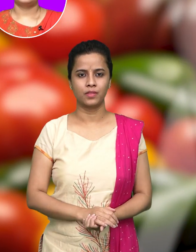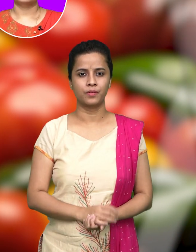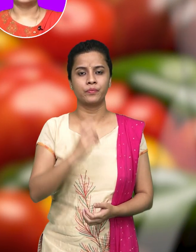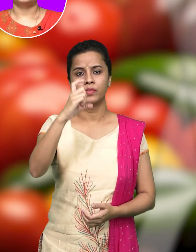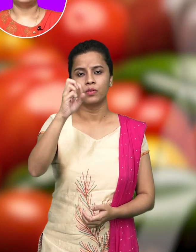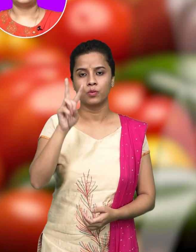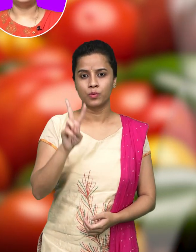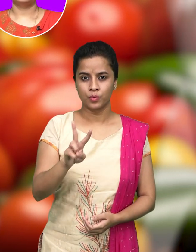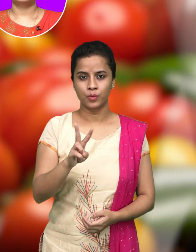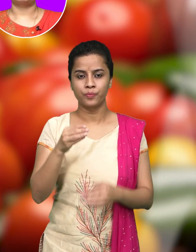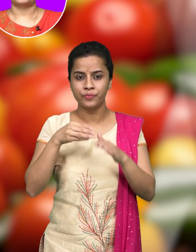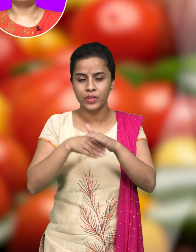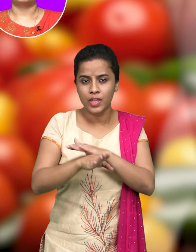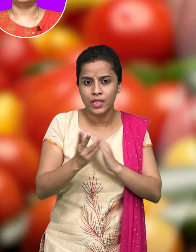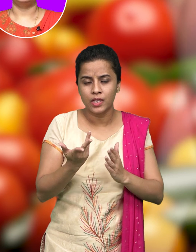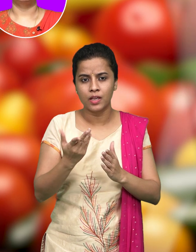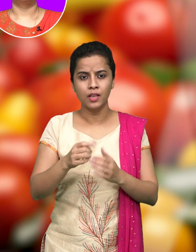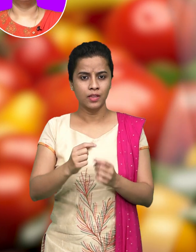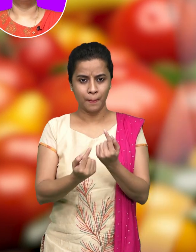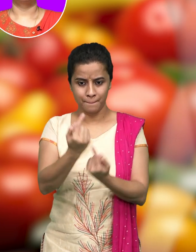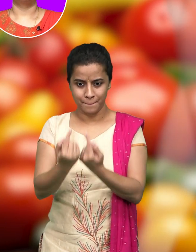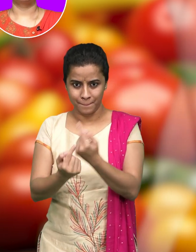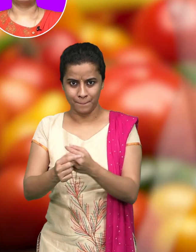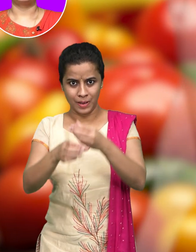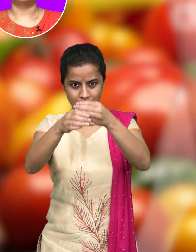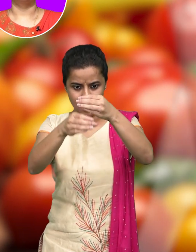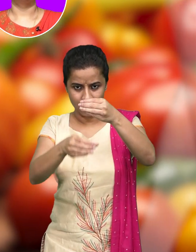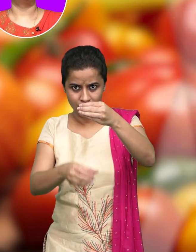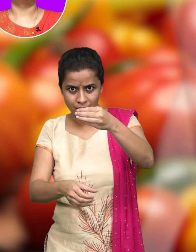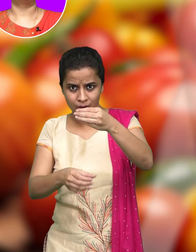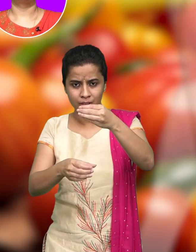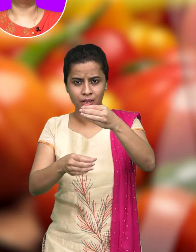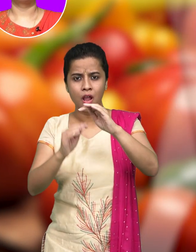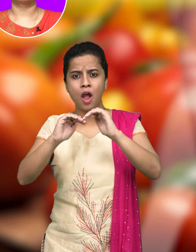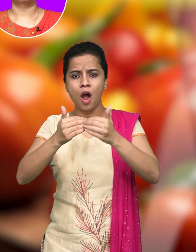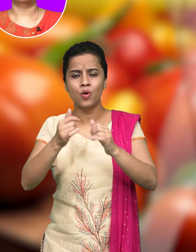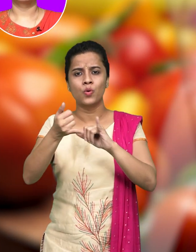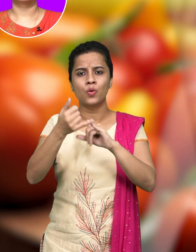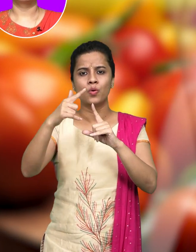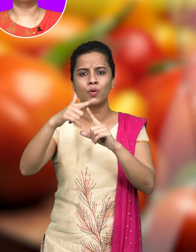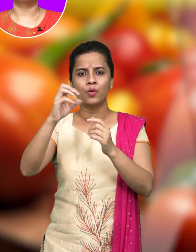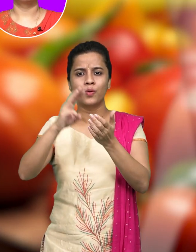Carbon dioxide enters the plant body through stomata.